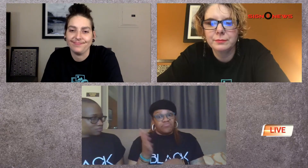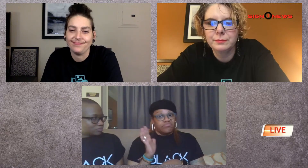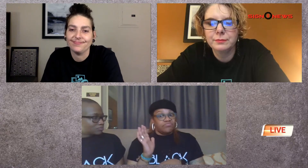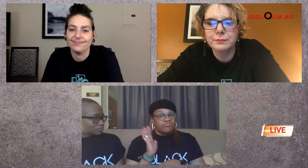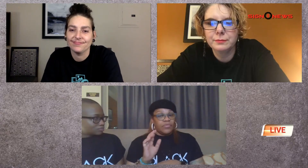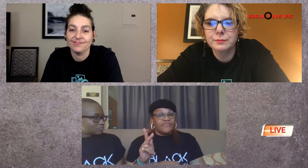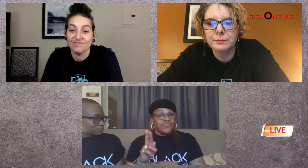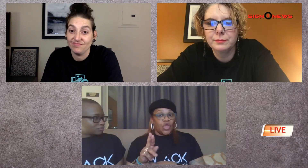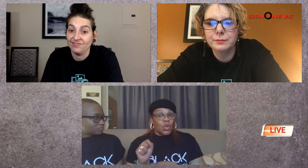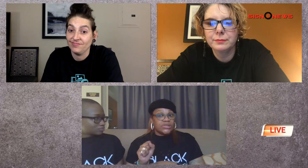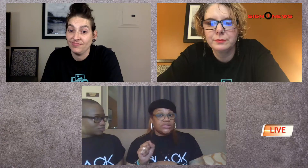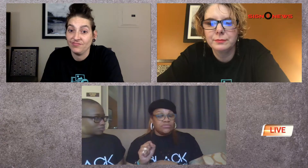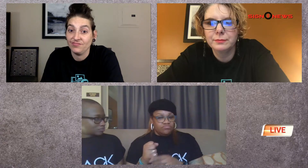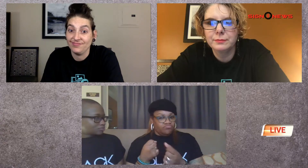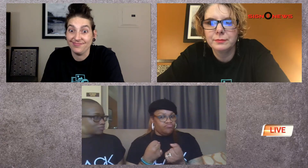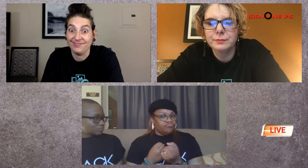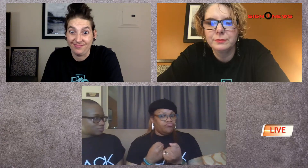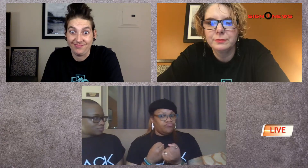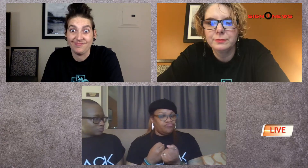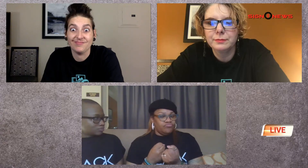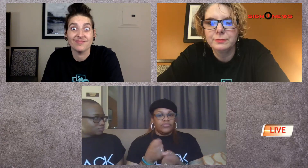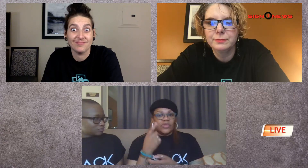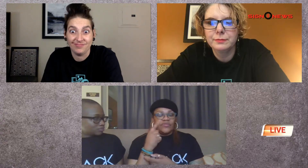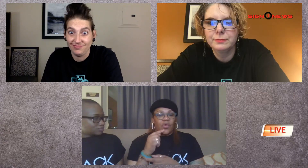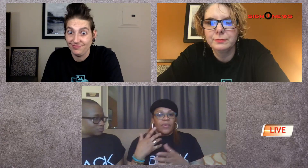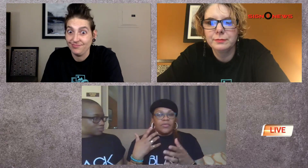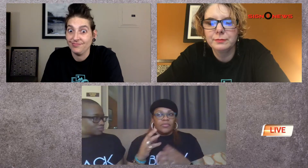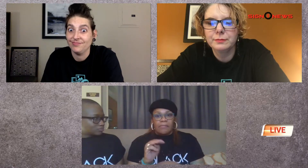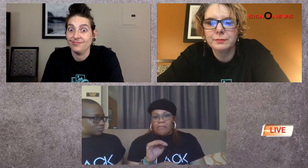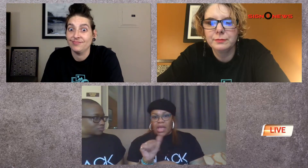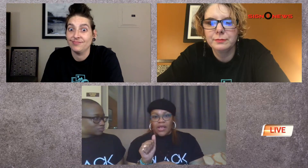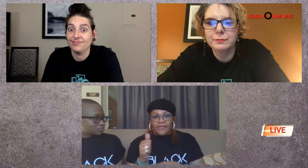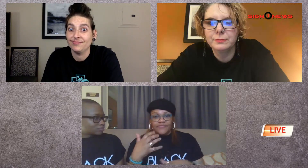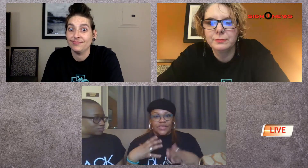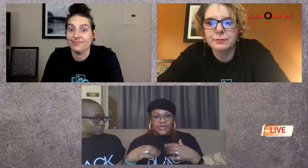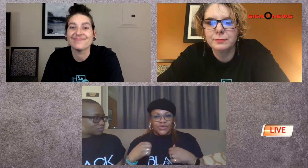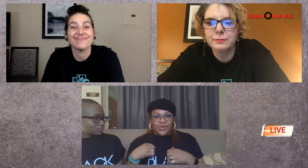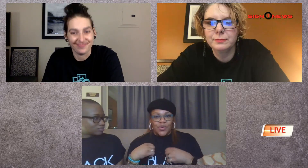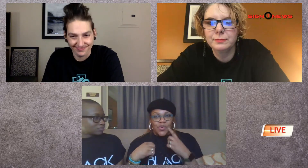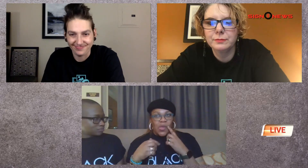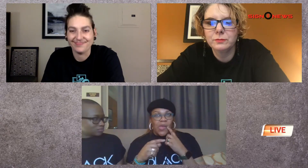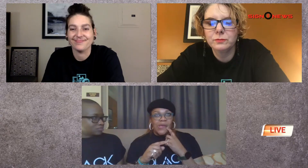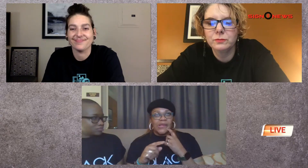There are a few companies back in the day that supported me.